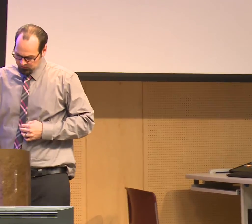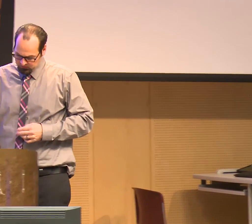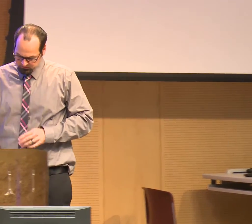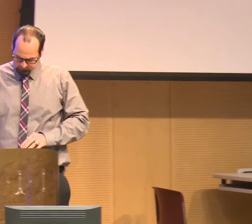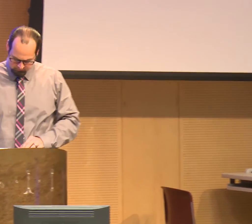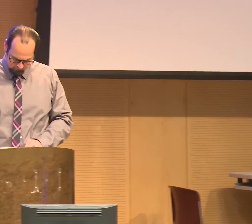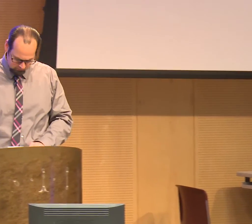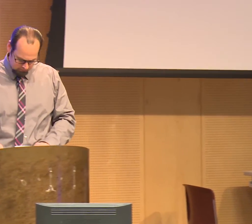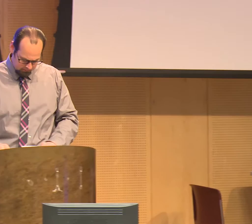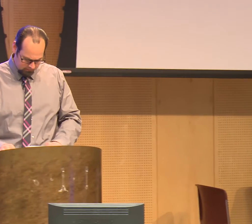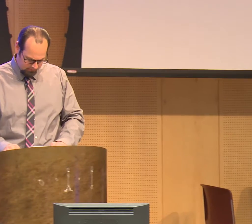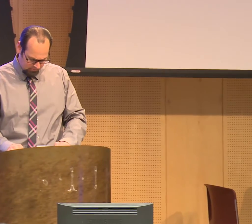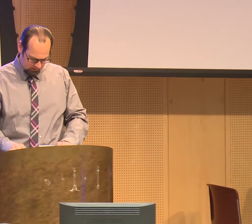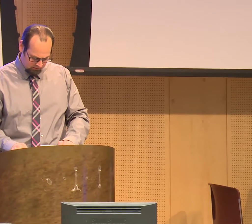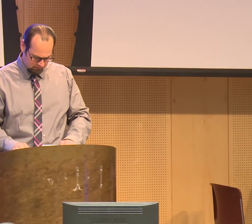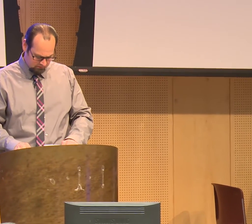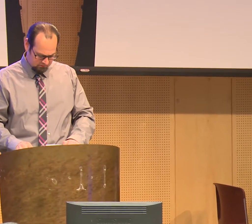deaf from that.